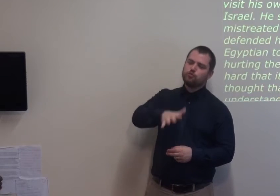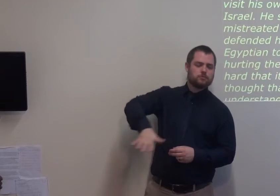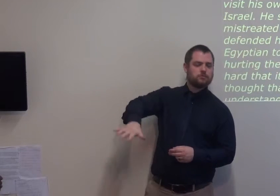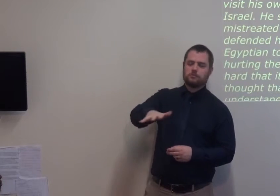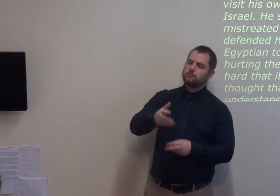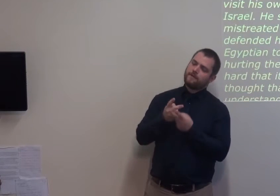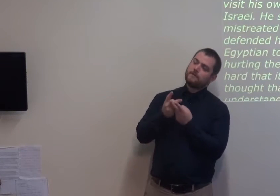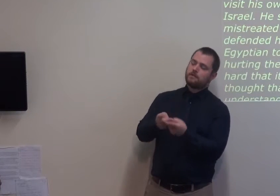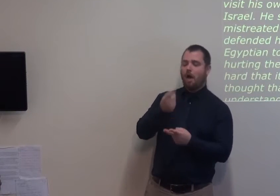Israel.